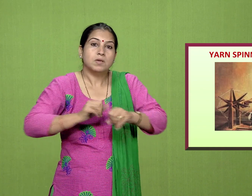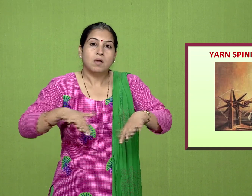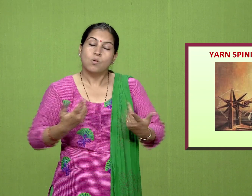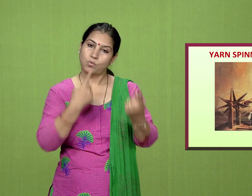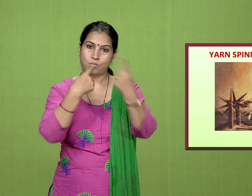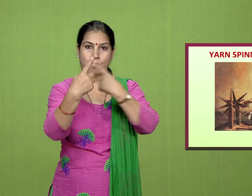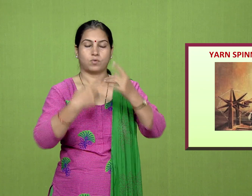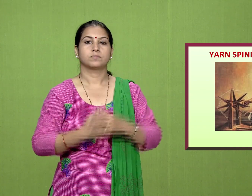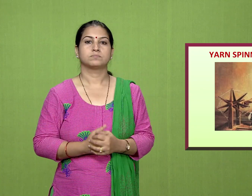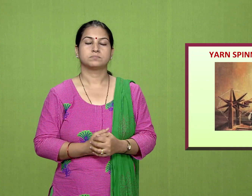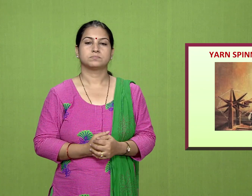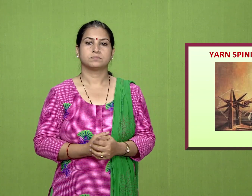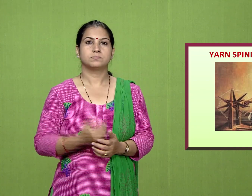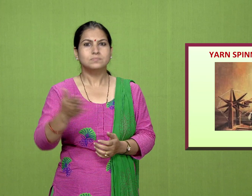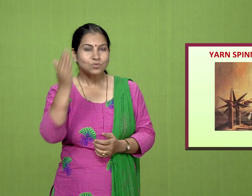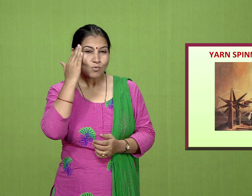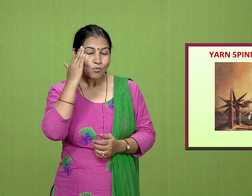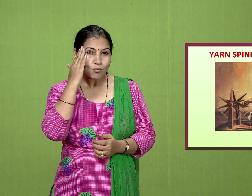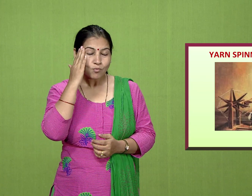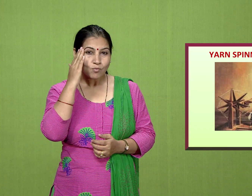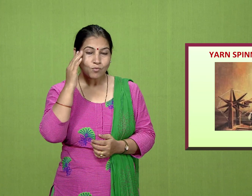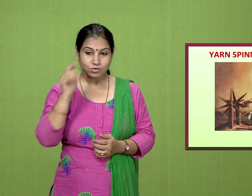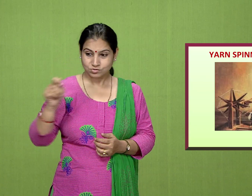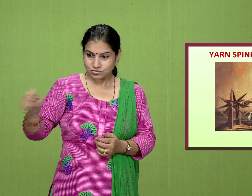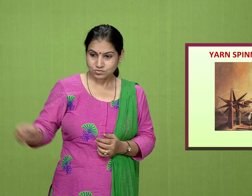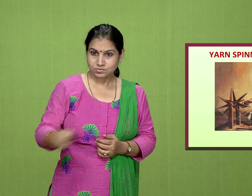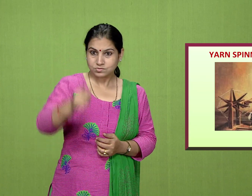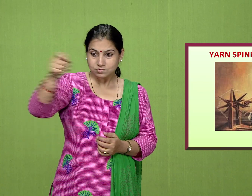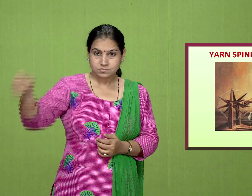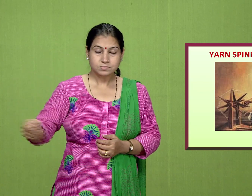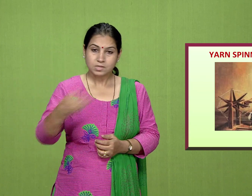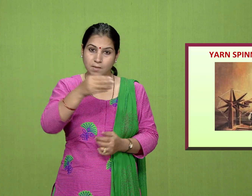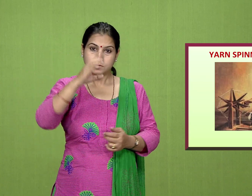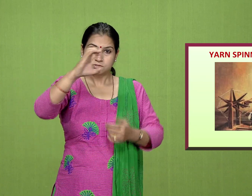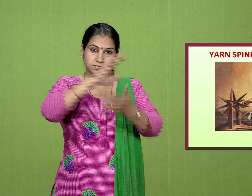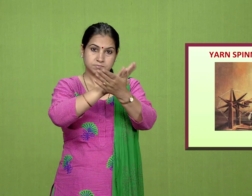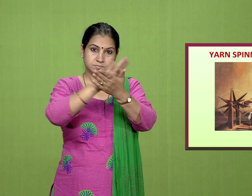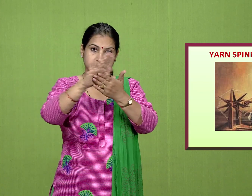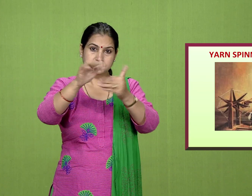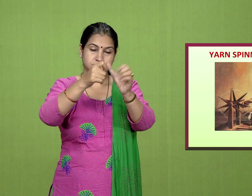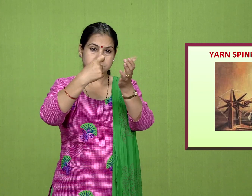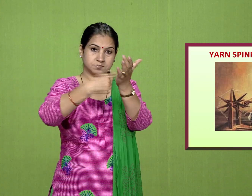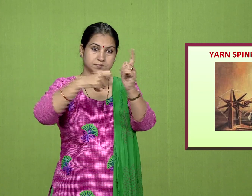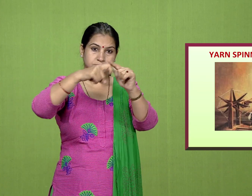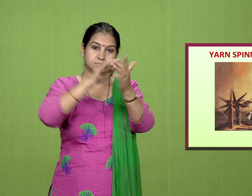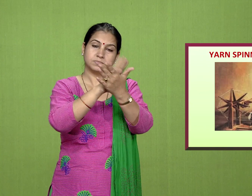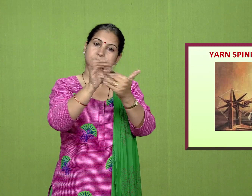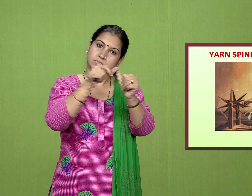It is generally done on charkha, and the yarn spun on charkha have